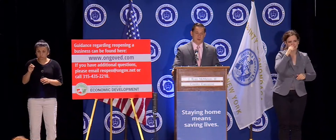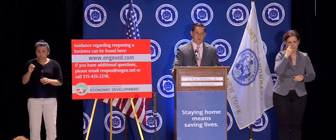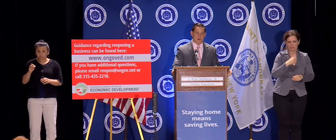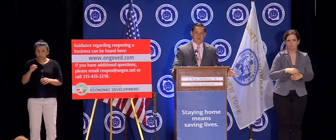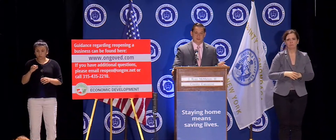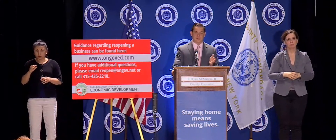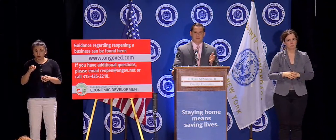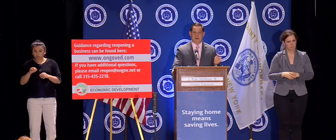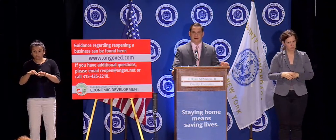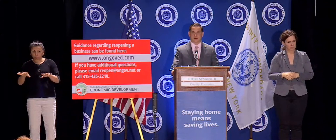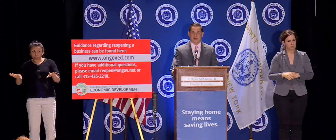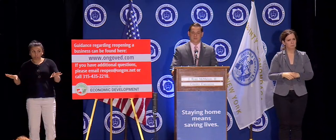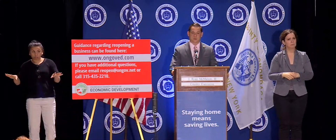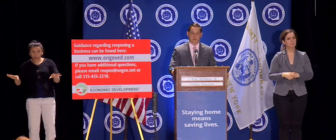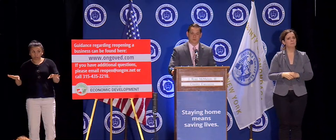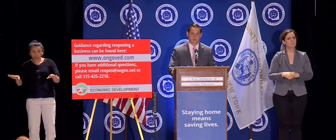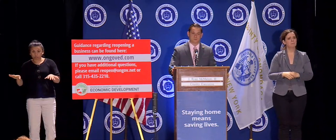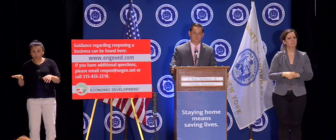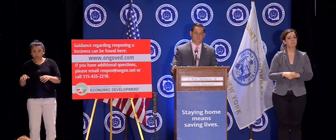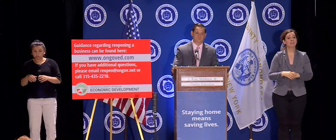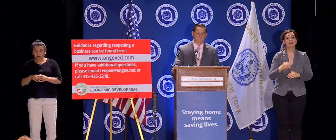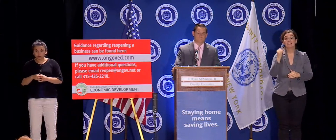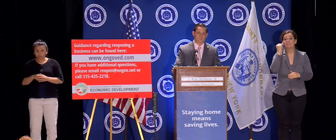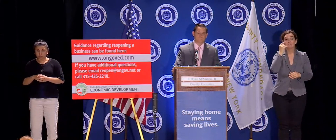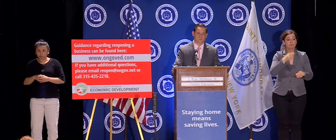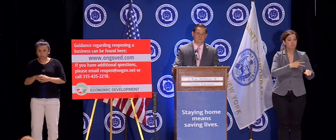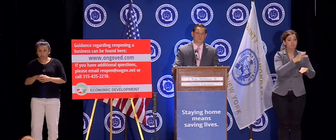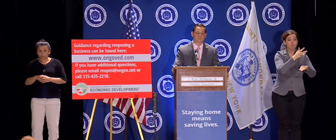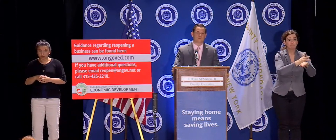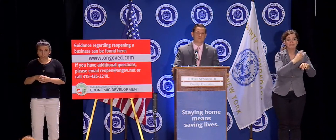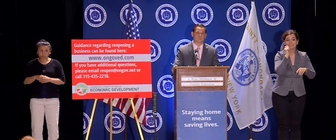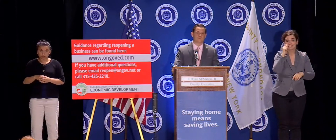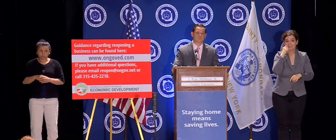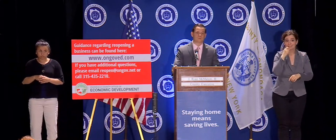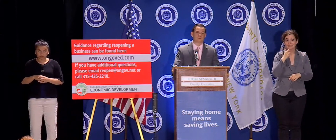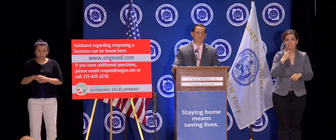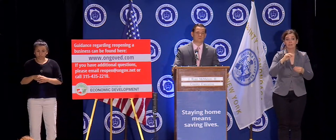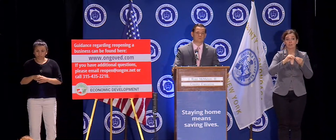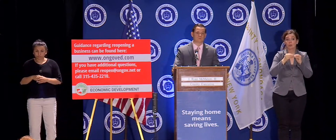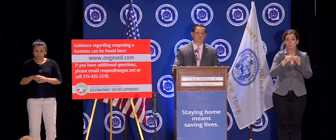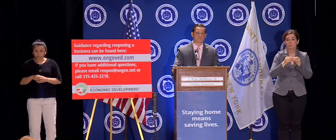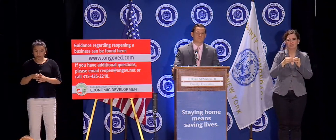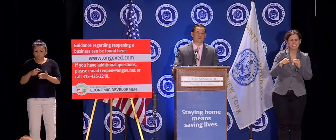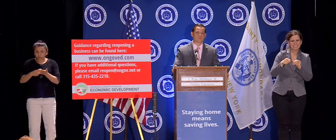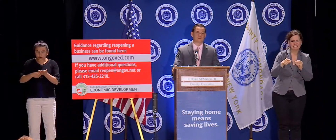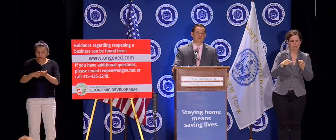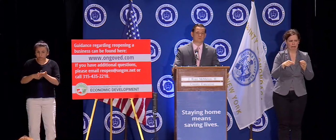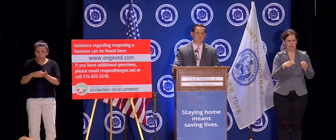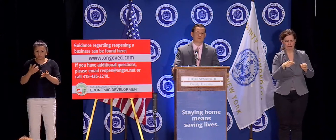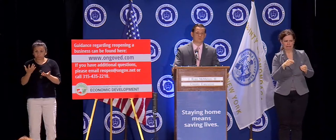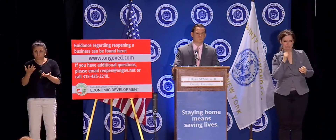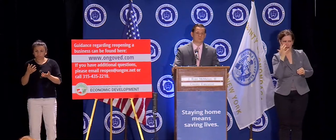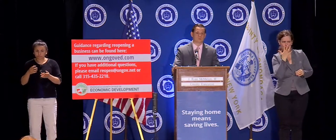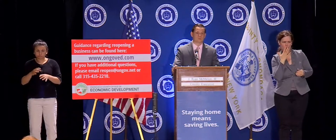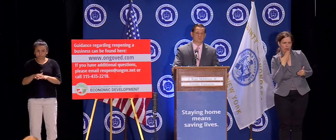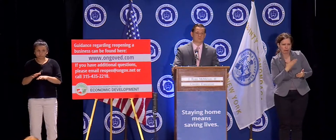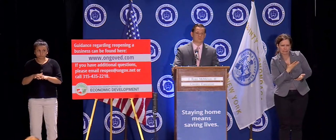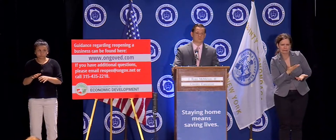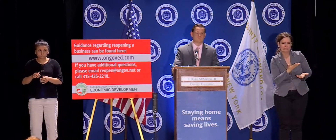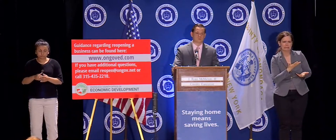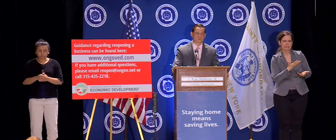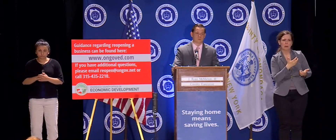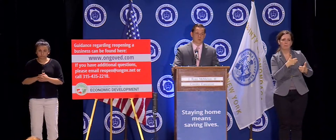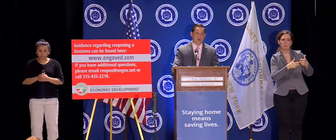don't respond well, it's going to impact your hospital numbers. Hey Ryan, could Dr. Gupta be made available for questions that we